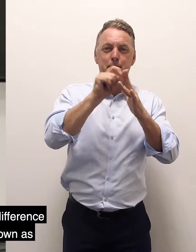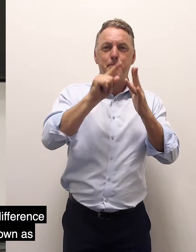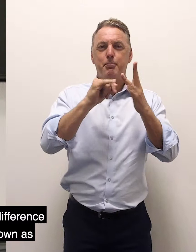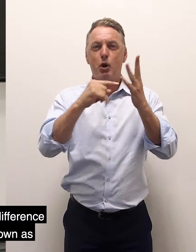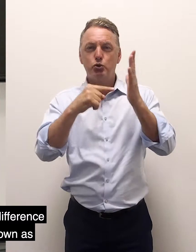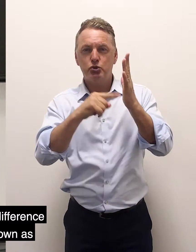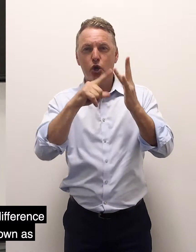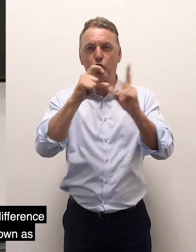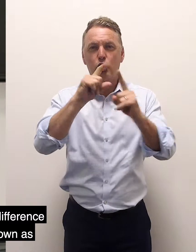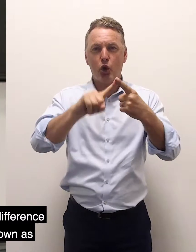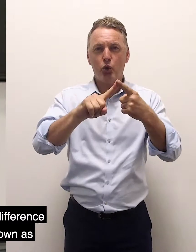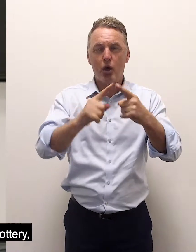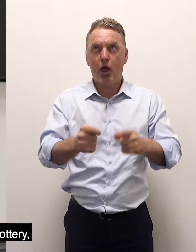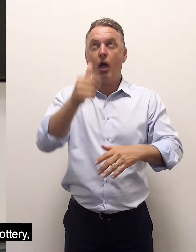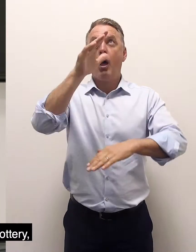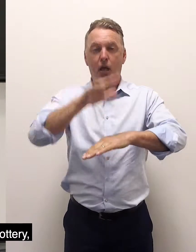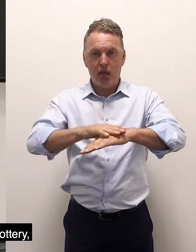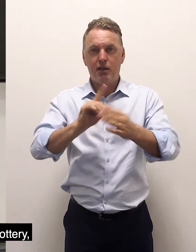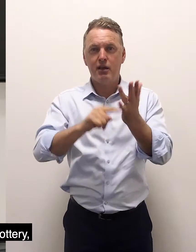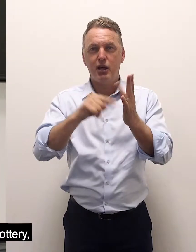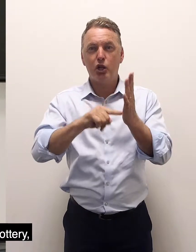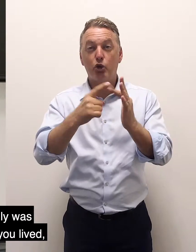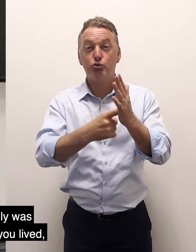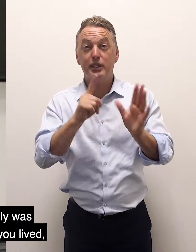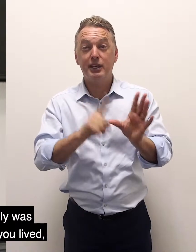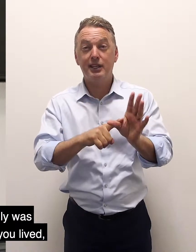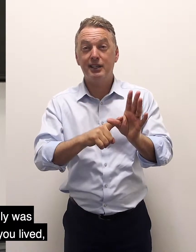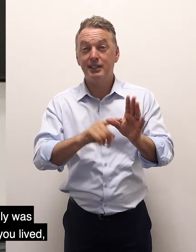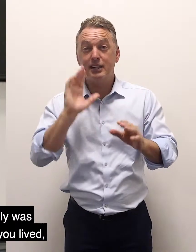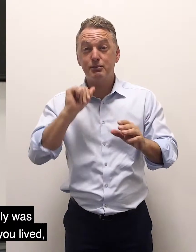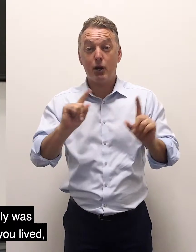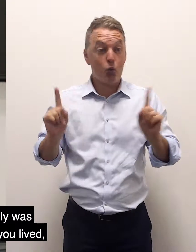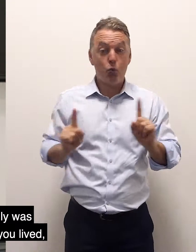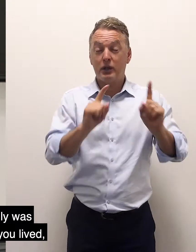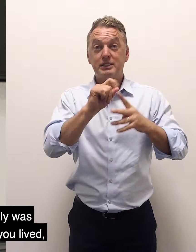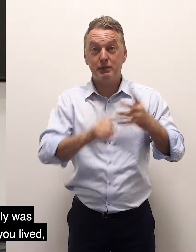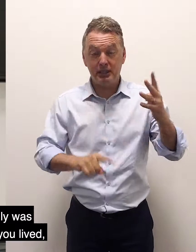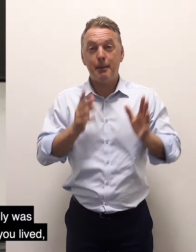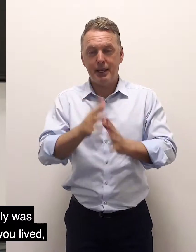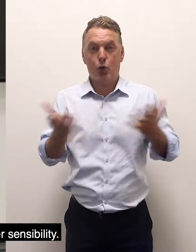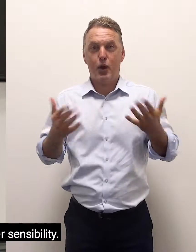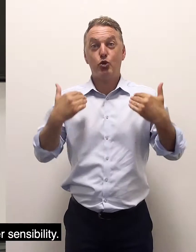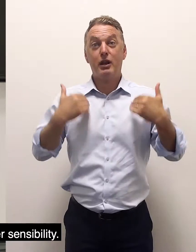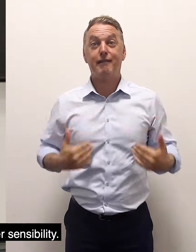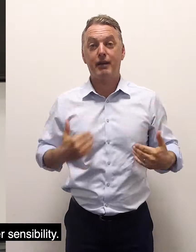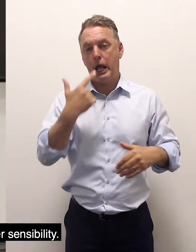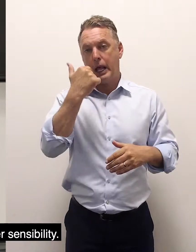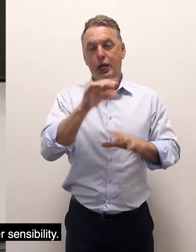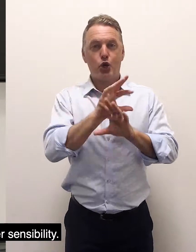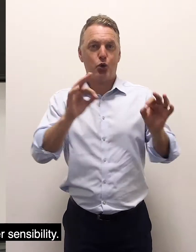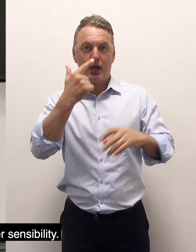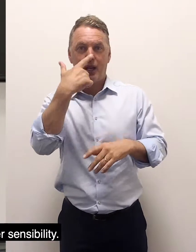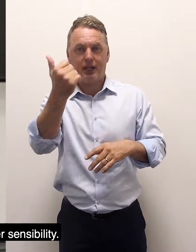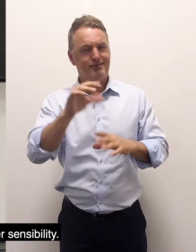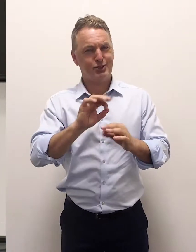Sometimes this difference came to be known as the postcode lottery because it really was based on where you lived rather than any